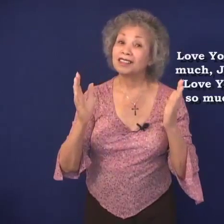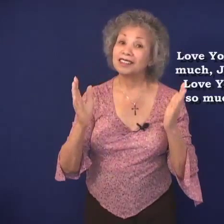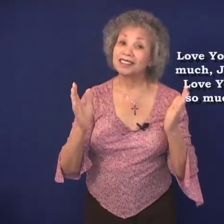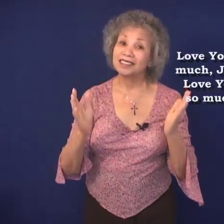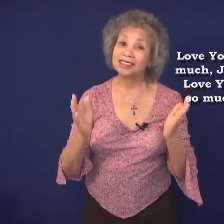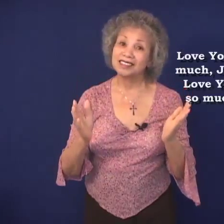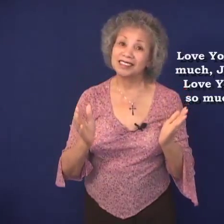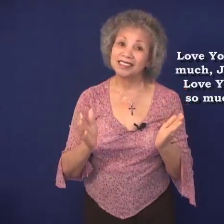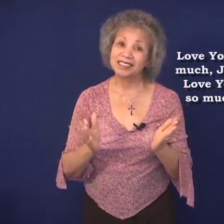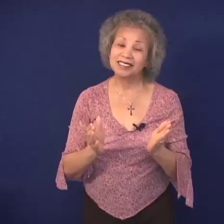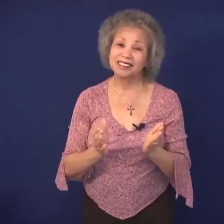much.